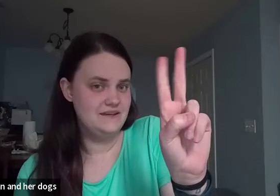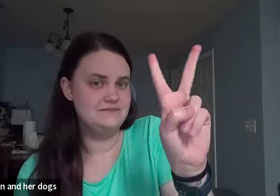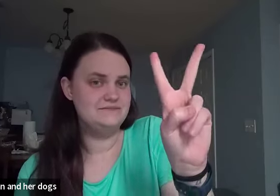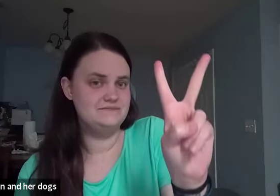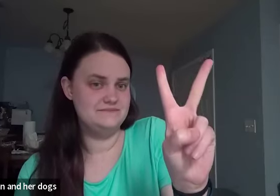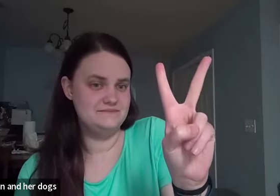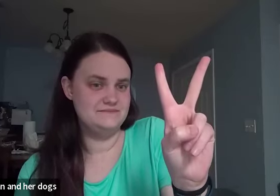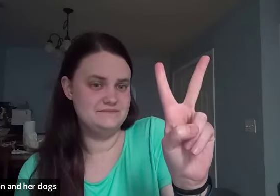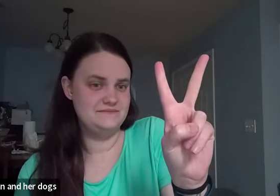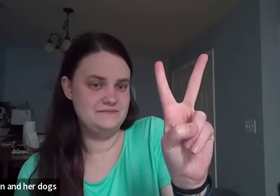V,